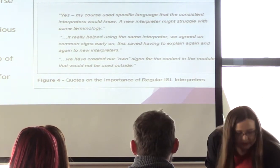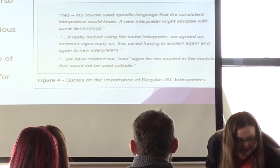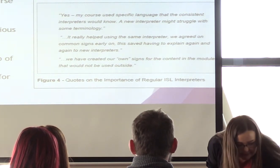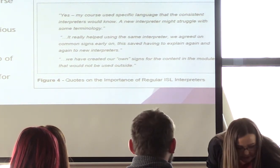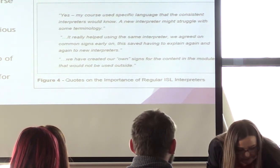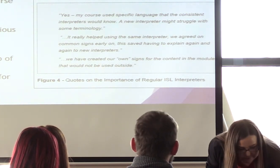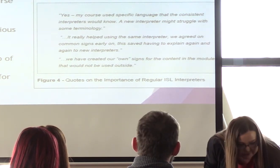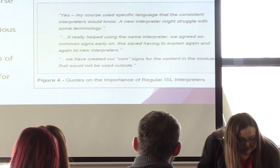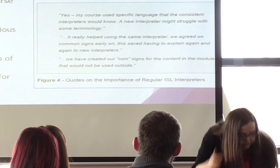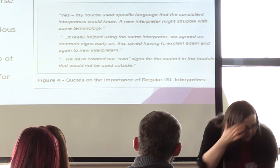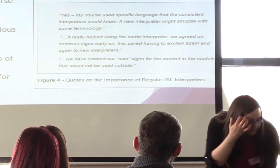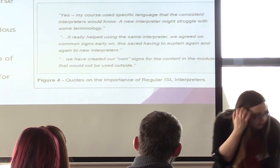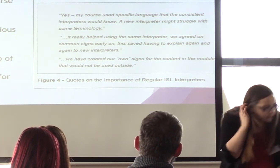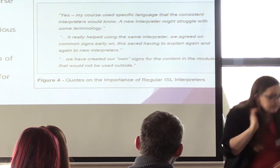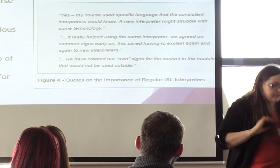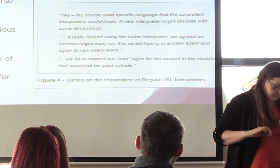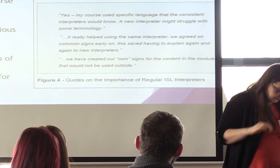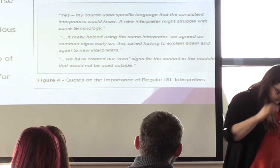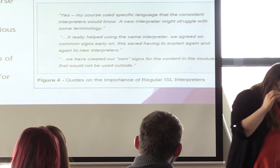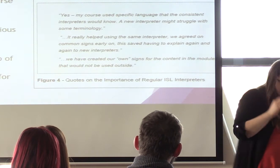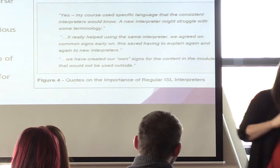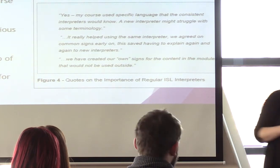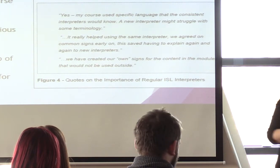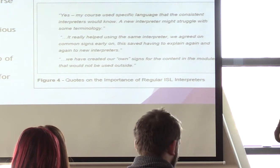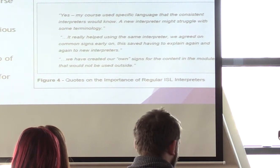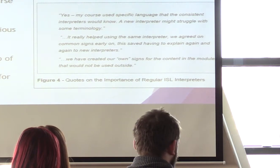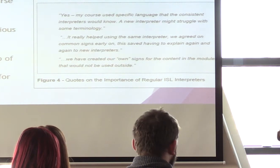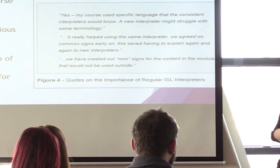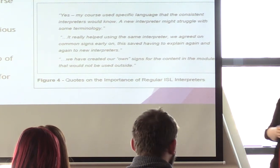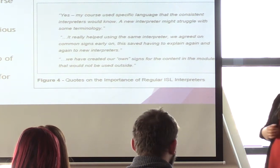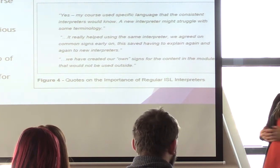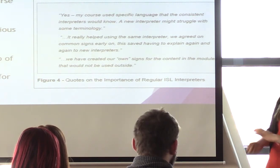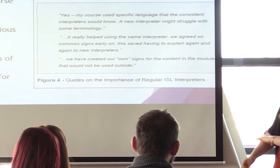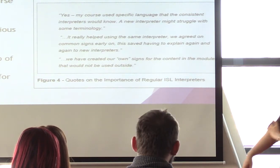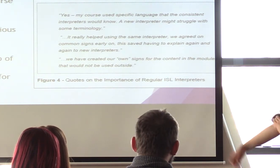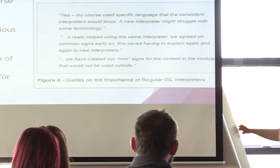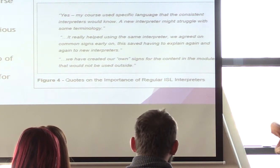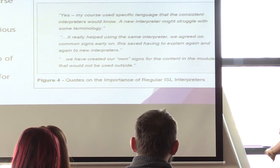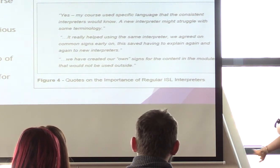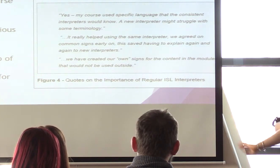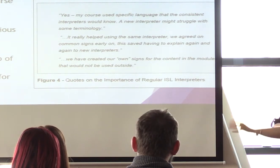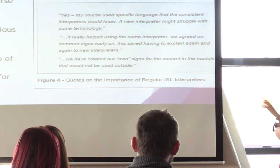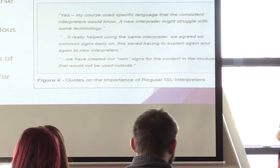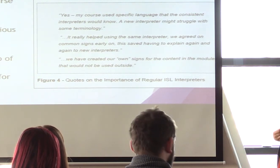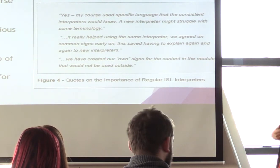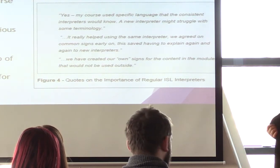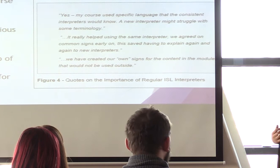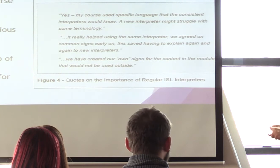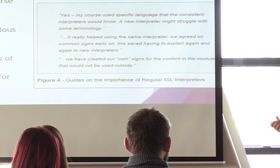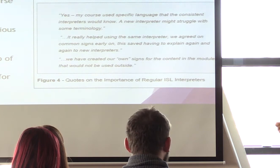common signs early on. This saved having to explain again and again to new interpreters." And then the third one, "We have